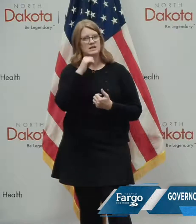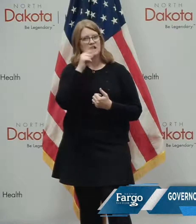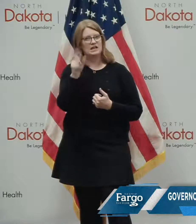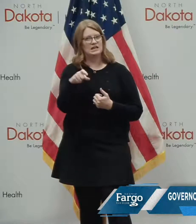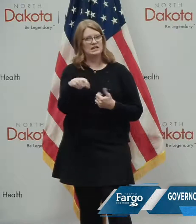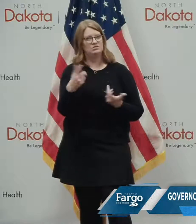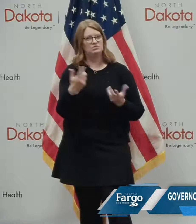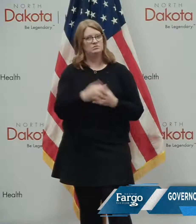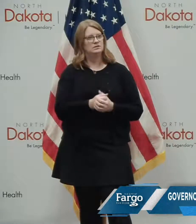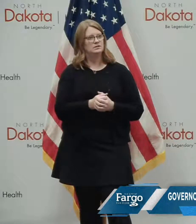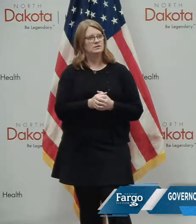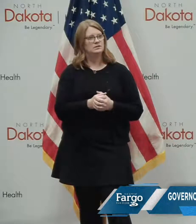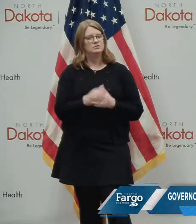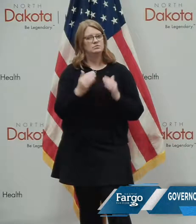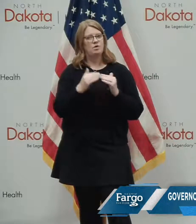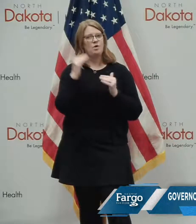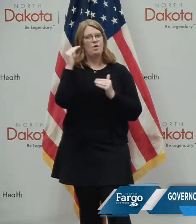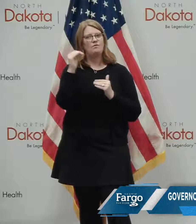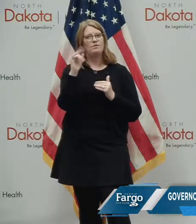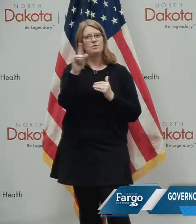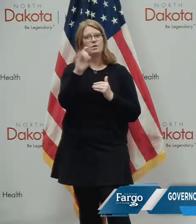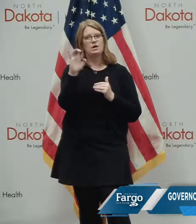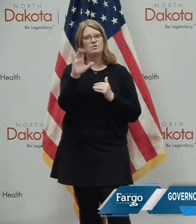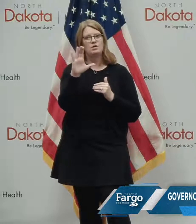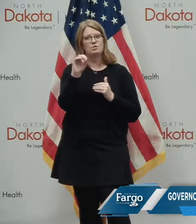We've got just over 100 COVID beds.